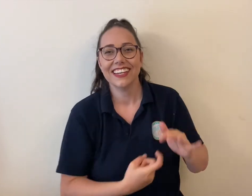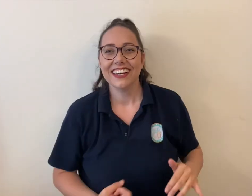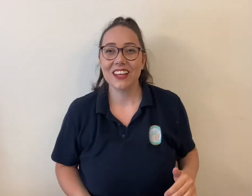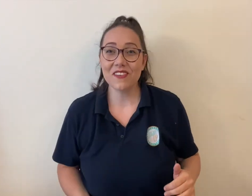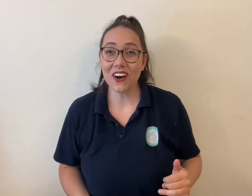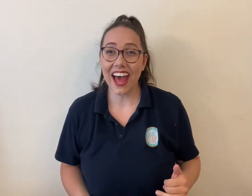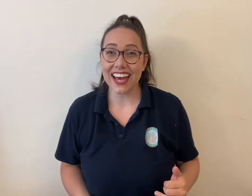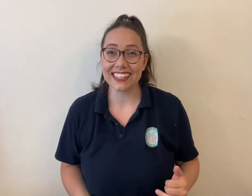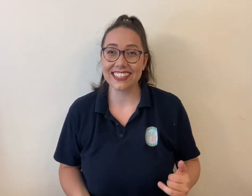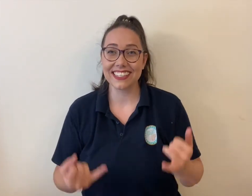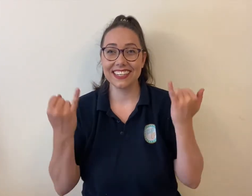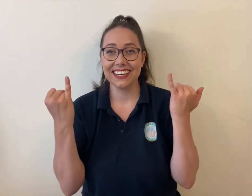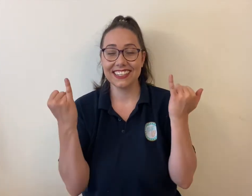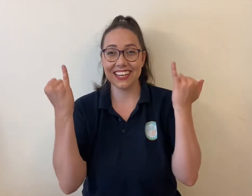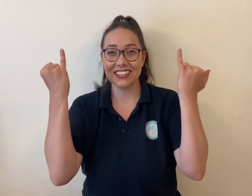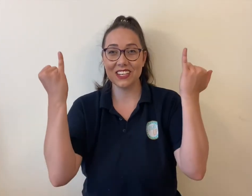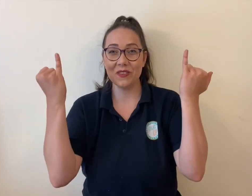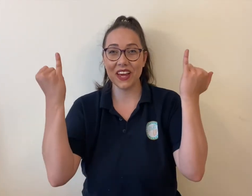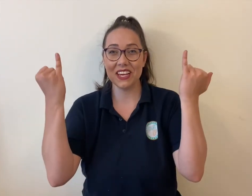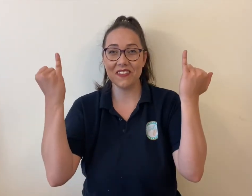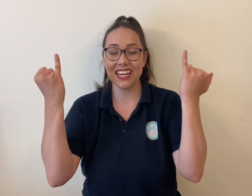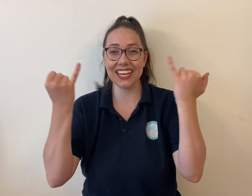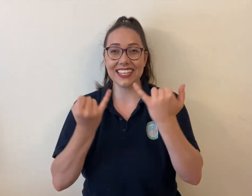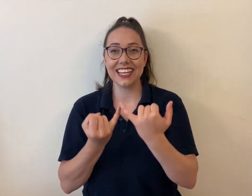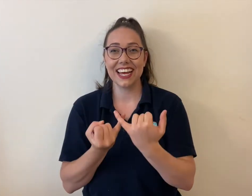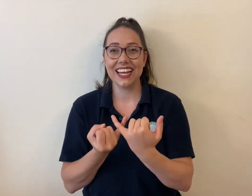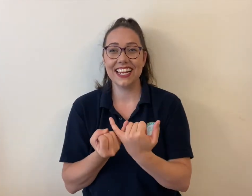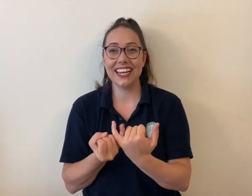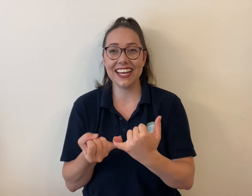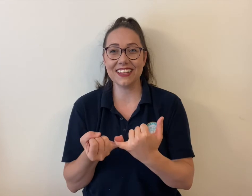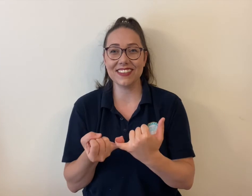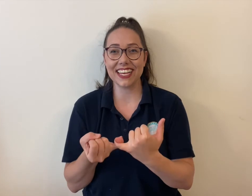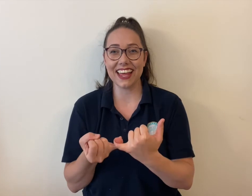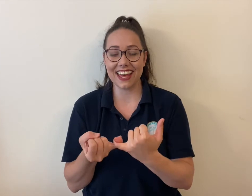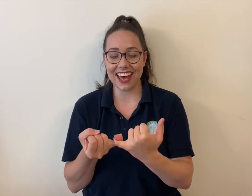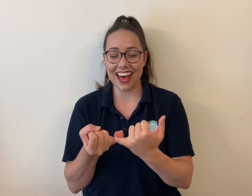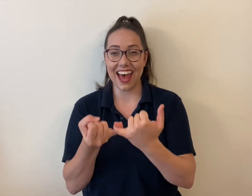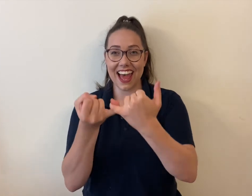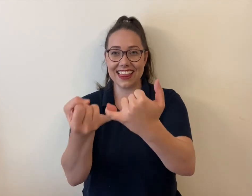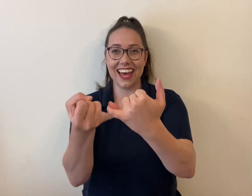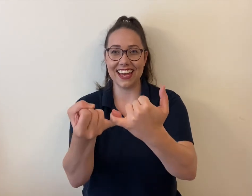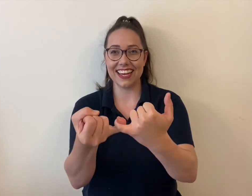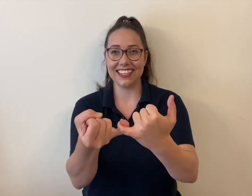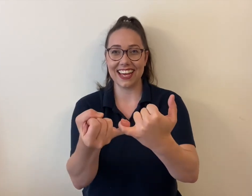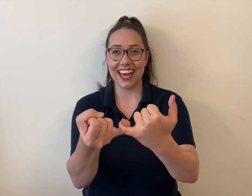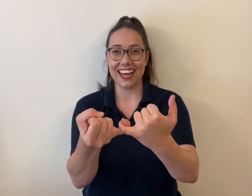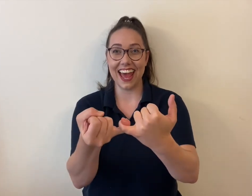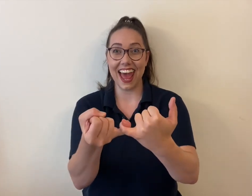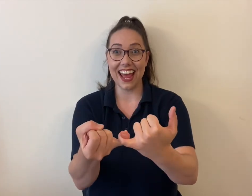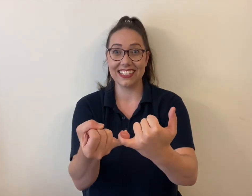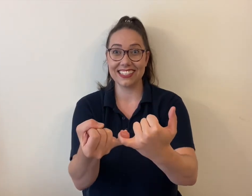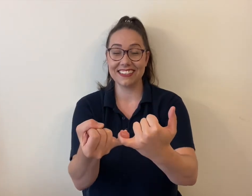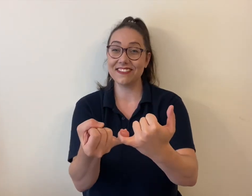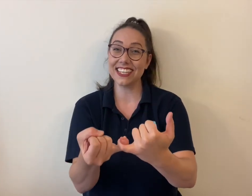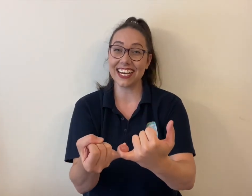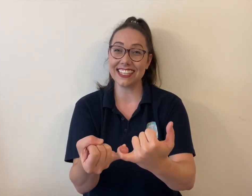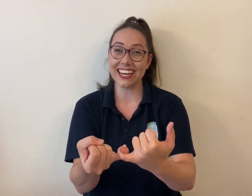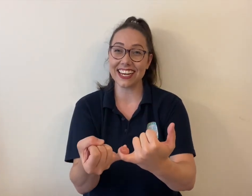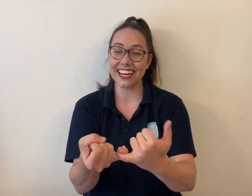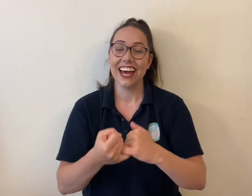Then we've got S. Take your two pinky fingers, link them together, and that is a S. Fantastic.